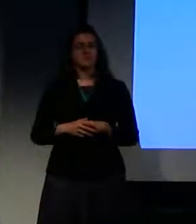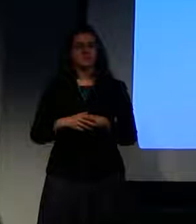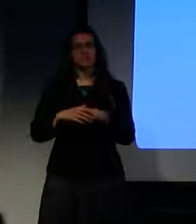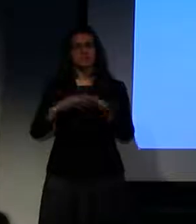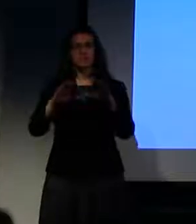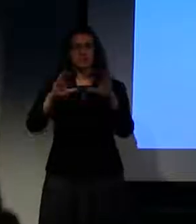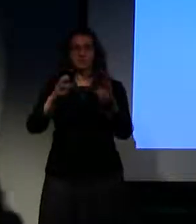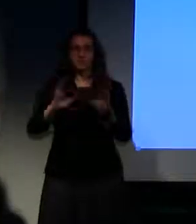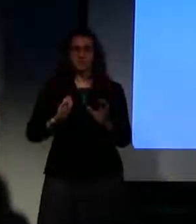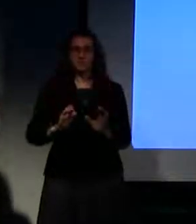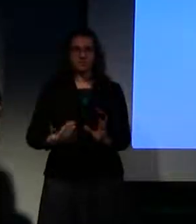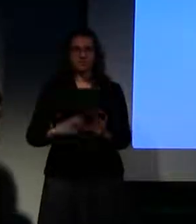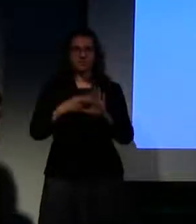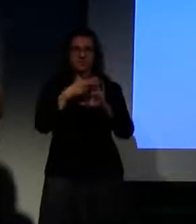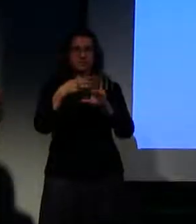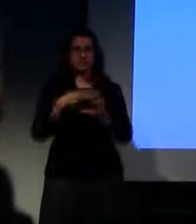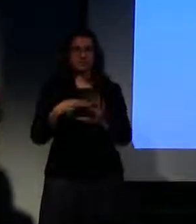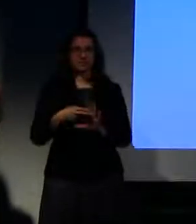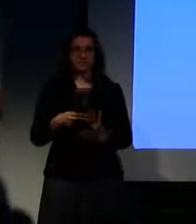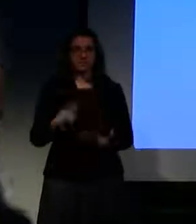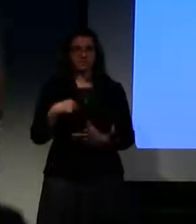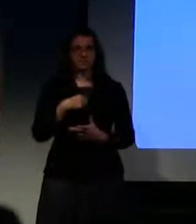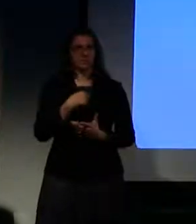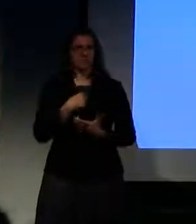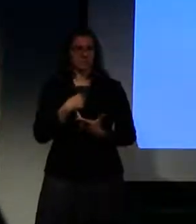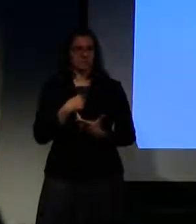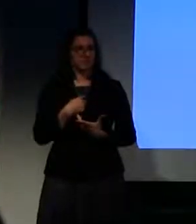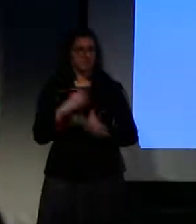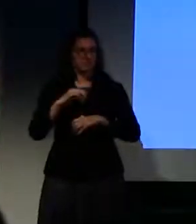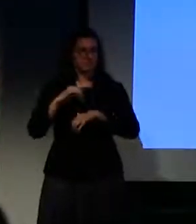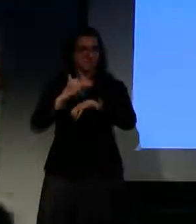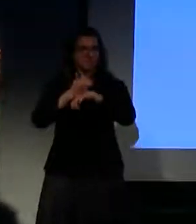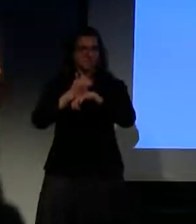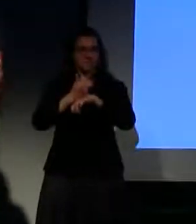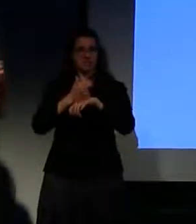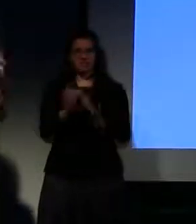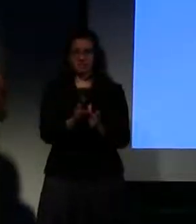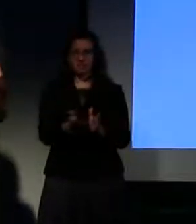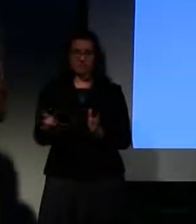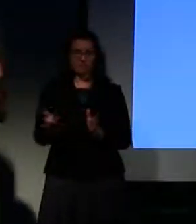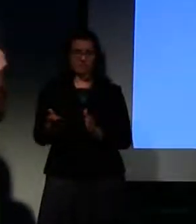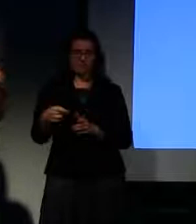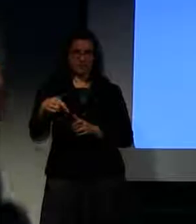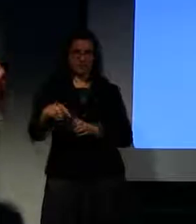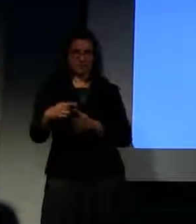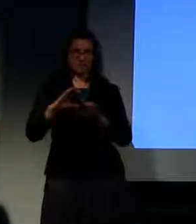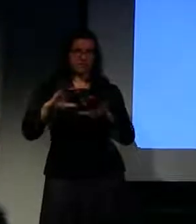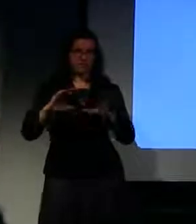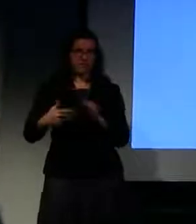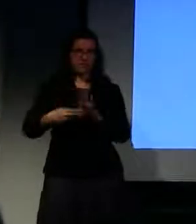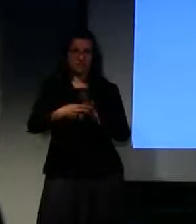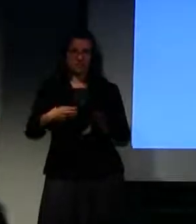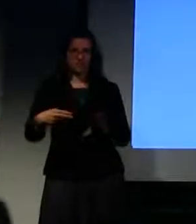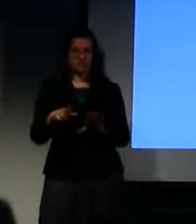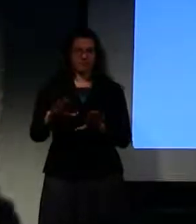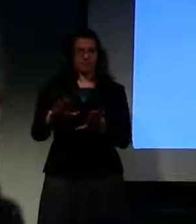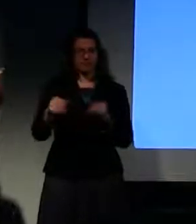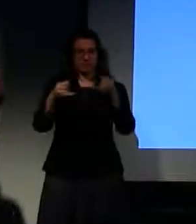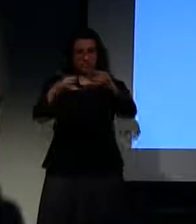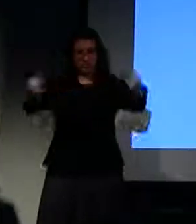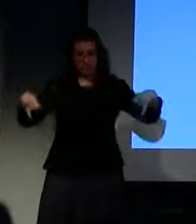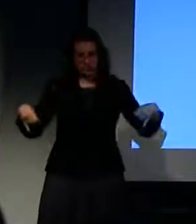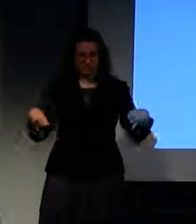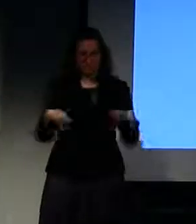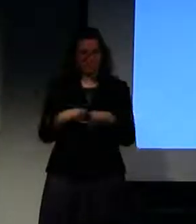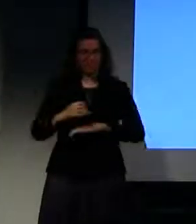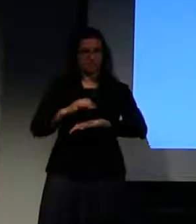that action we solidify the object of classification. Its edges are set, such, no longer moves, rather,